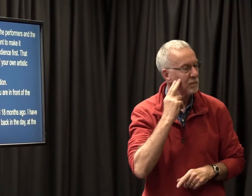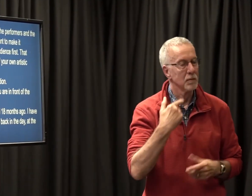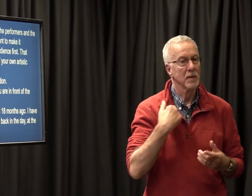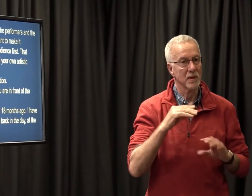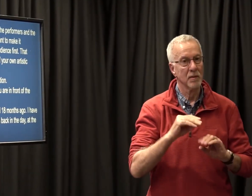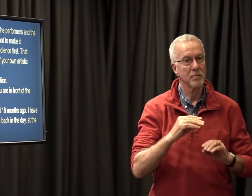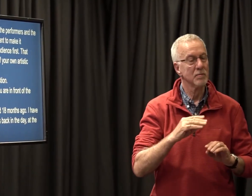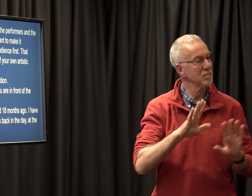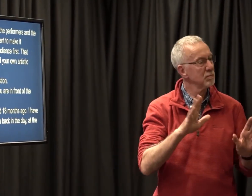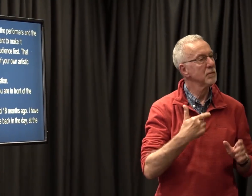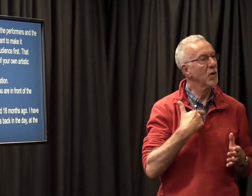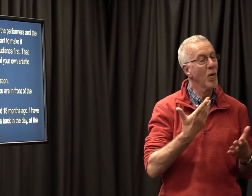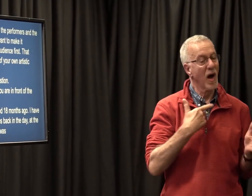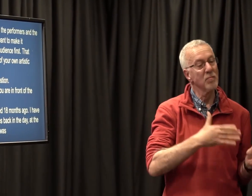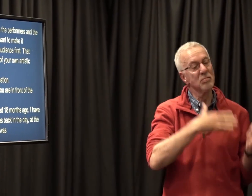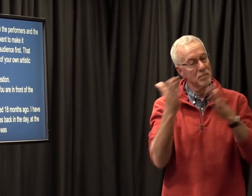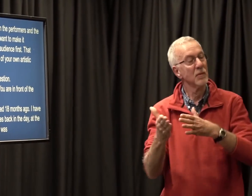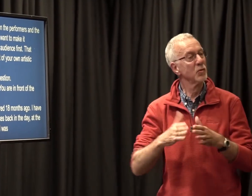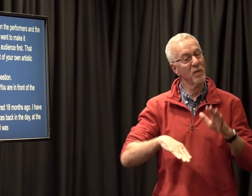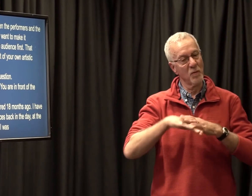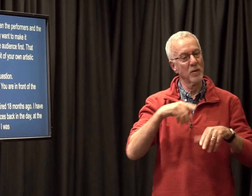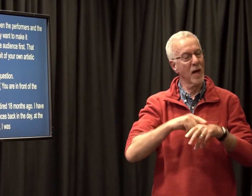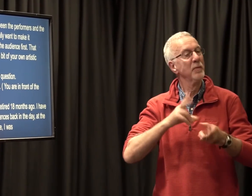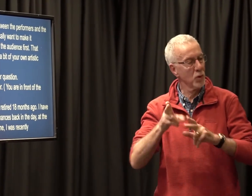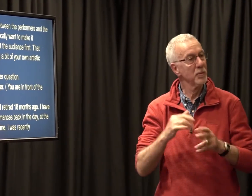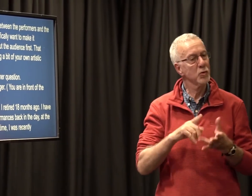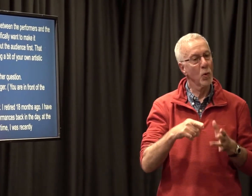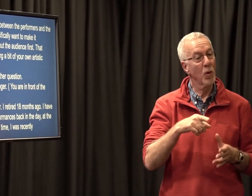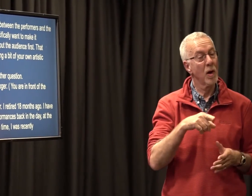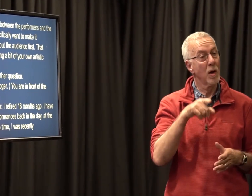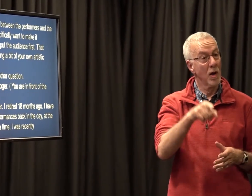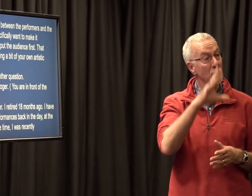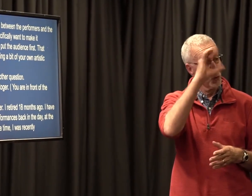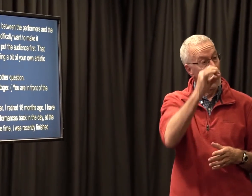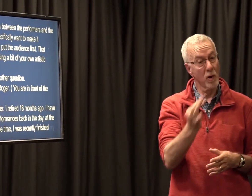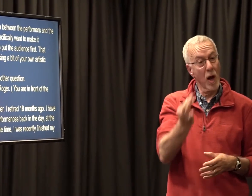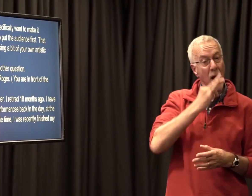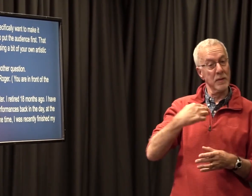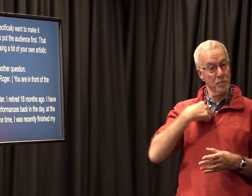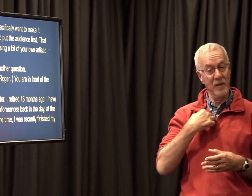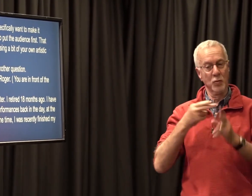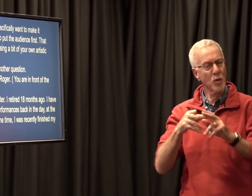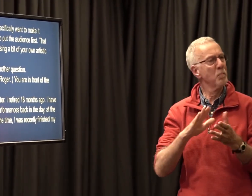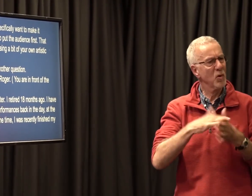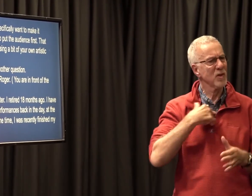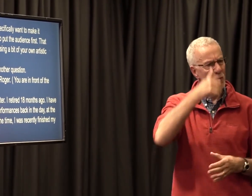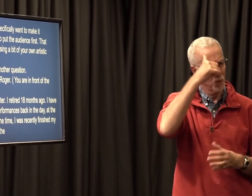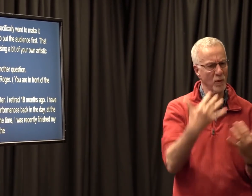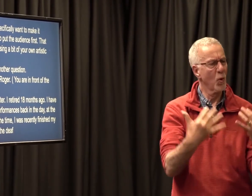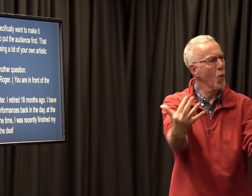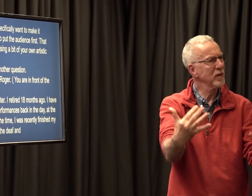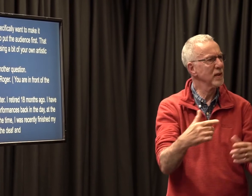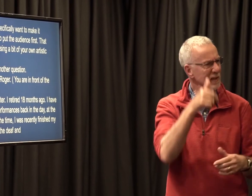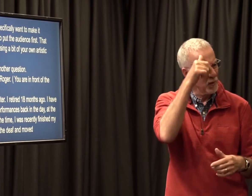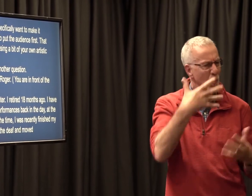I was recently finishing my career as a teacher of the deaf and moved on to become a full-time interpreter. The Unicorn